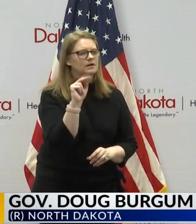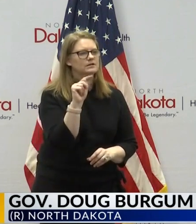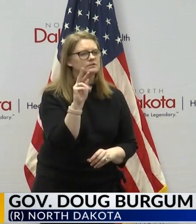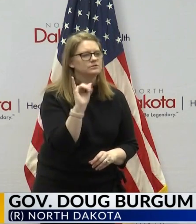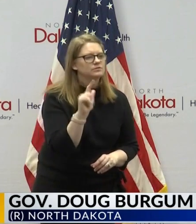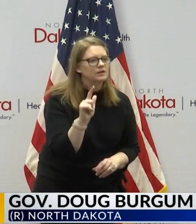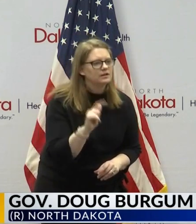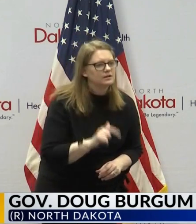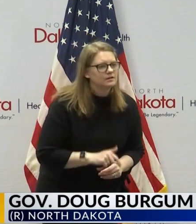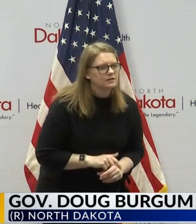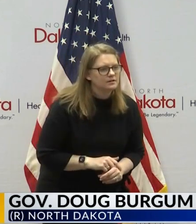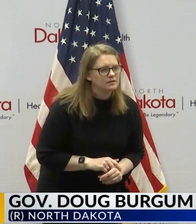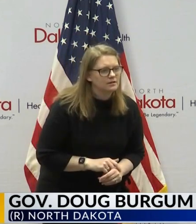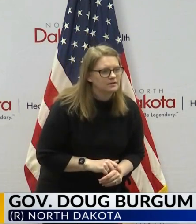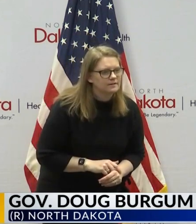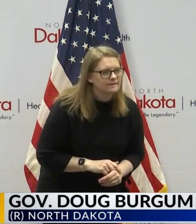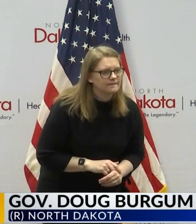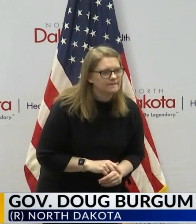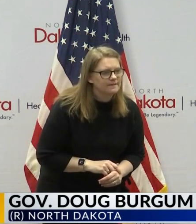targeted